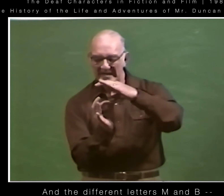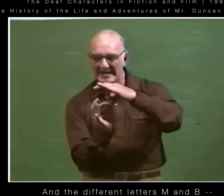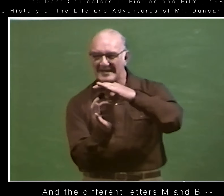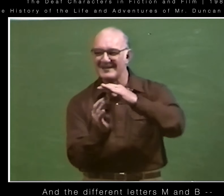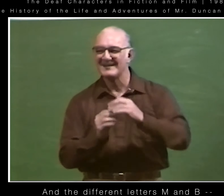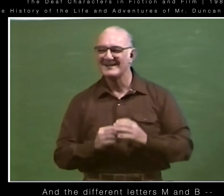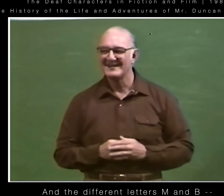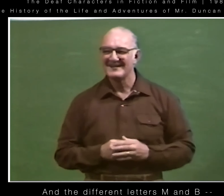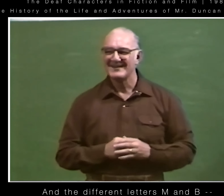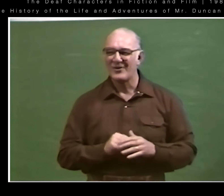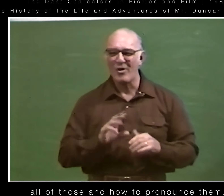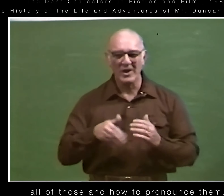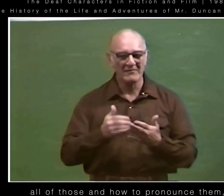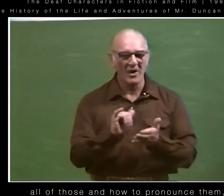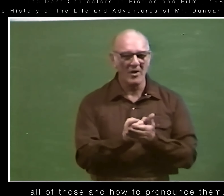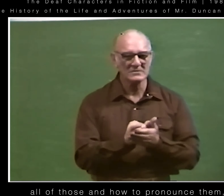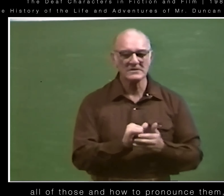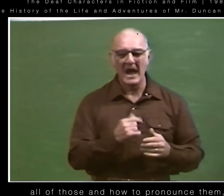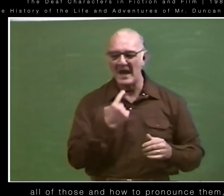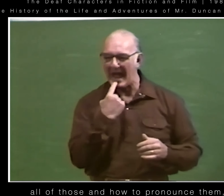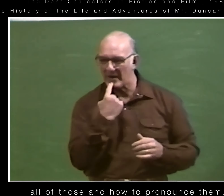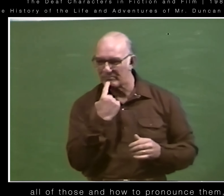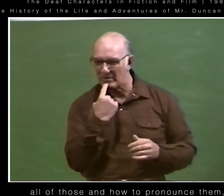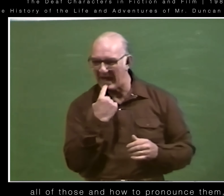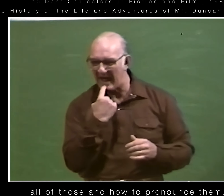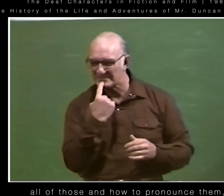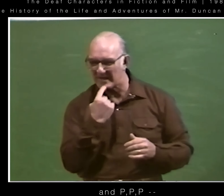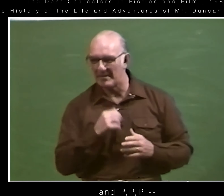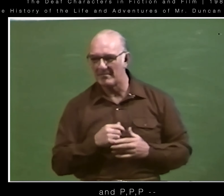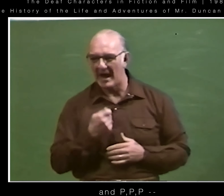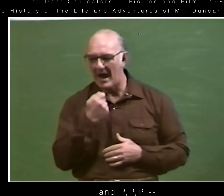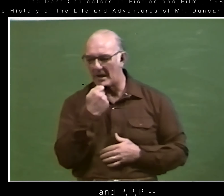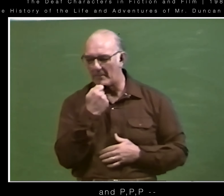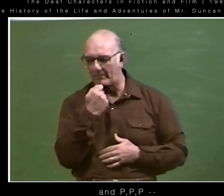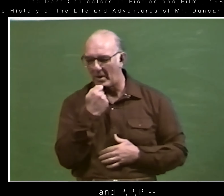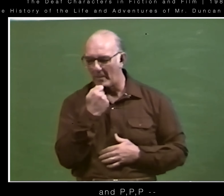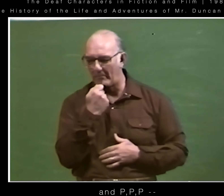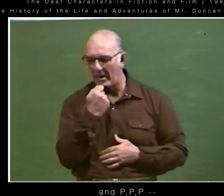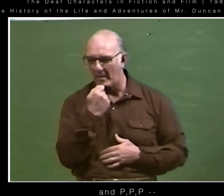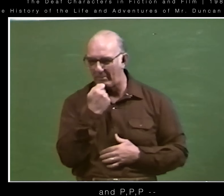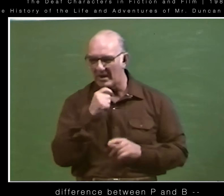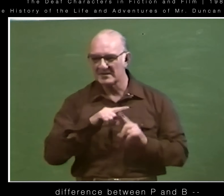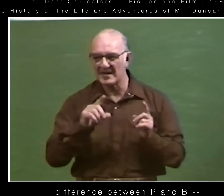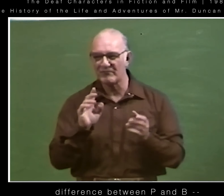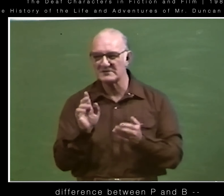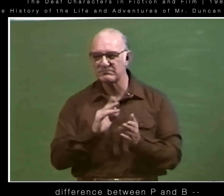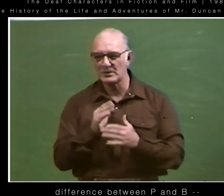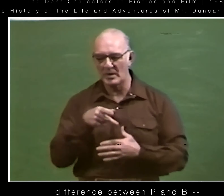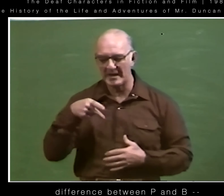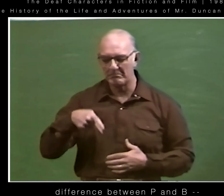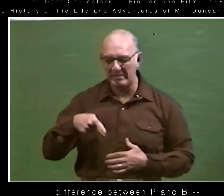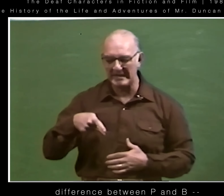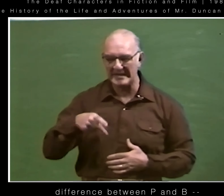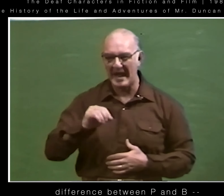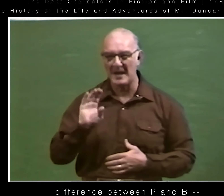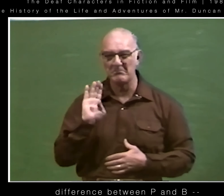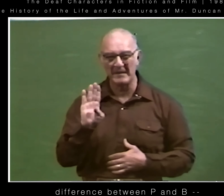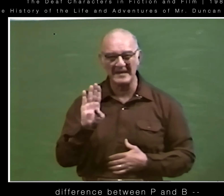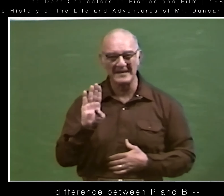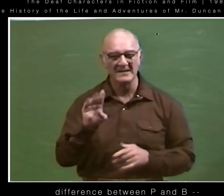B, all of those, and how to pronounce them, and difference between P and B,